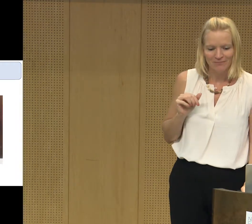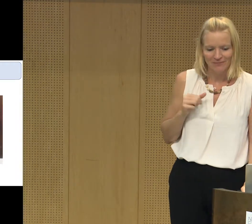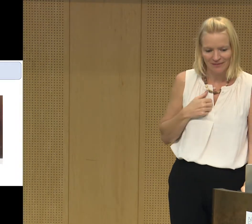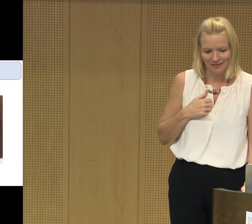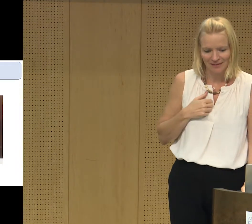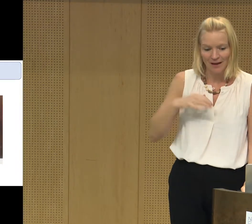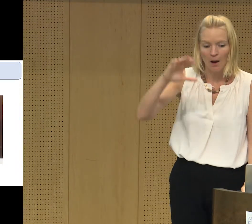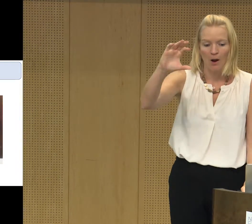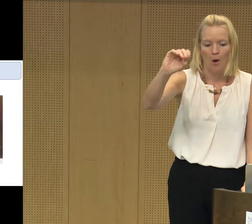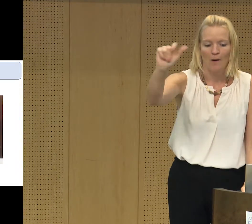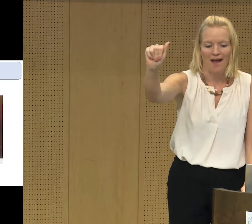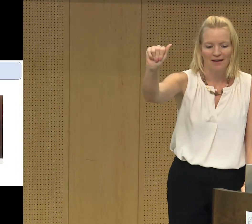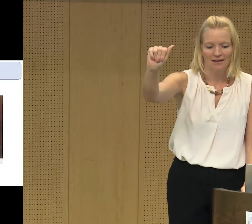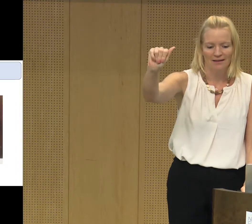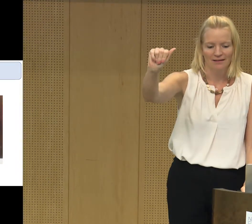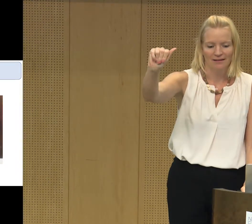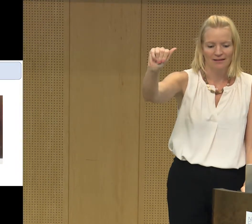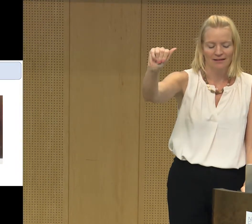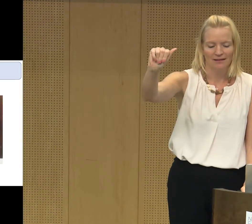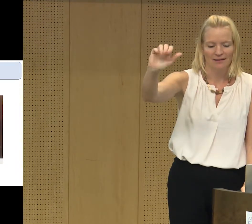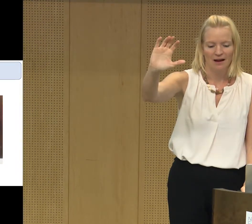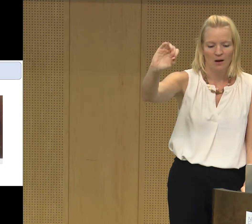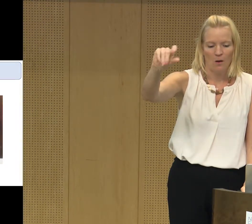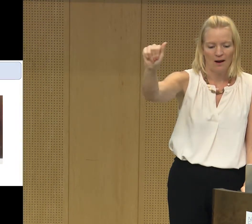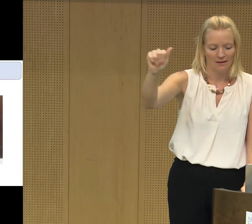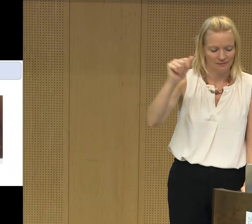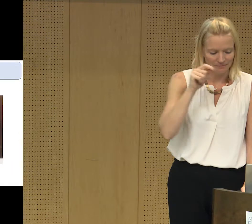These are the results from the group of CODA children.